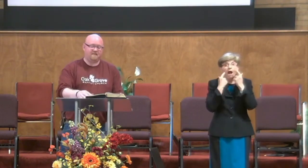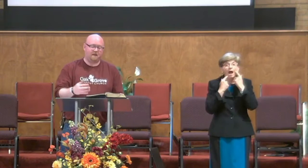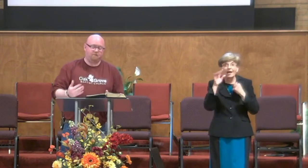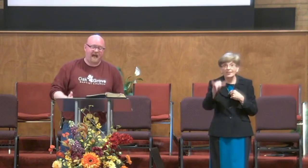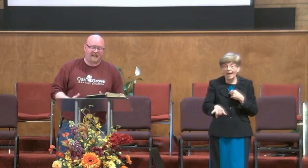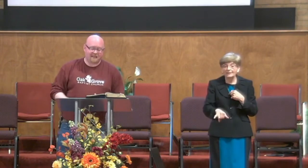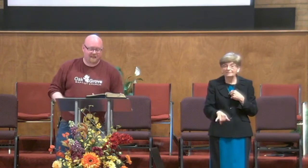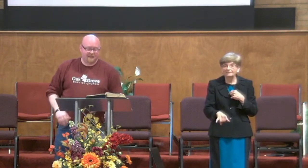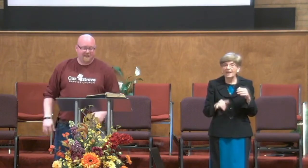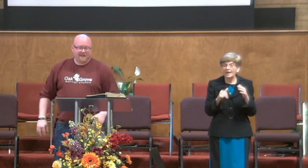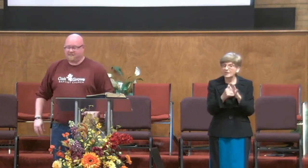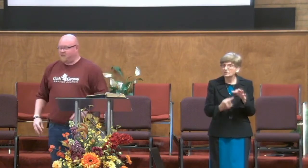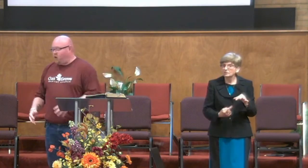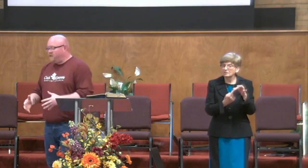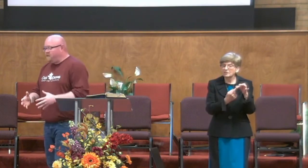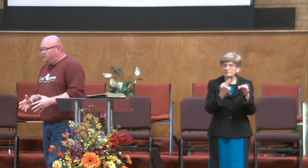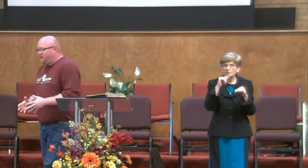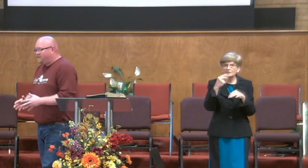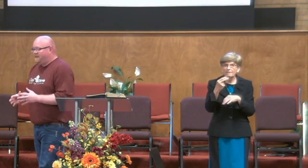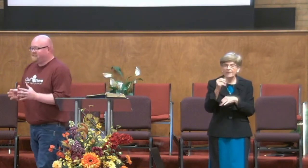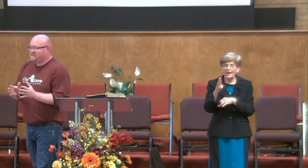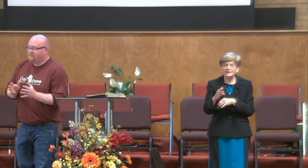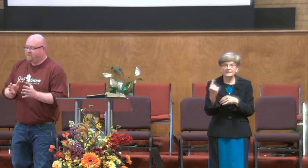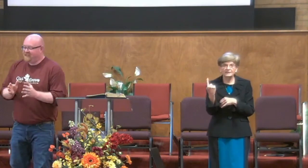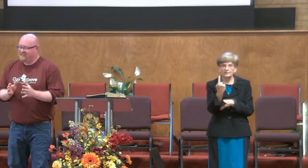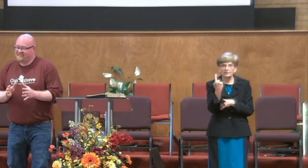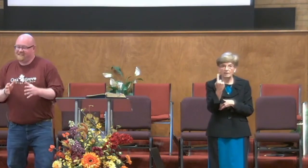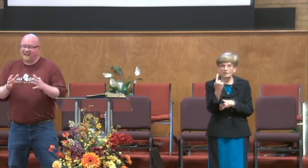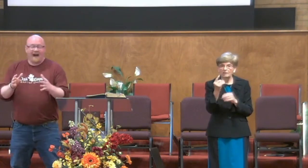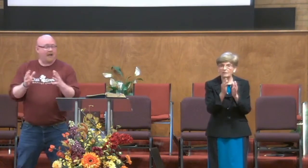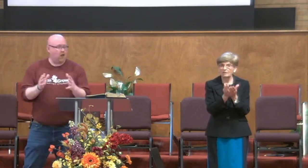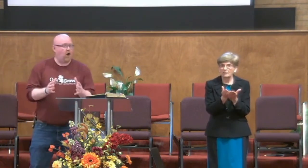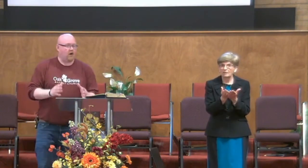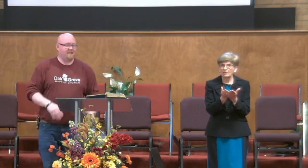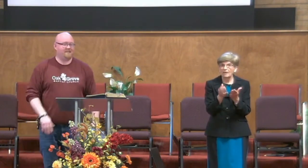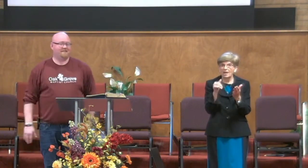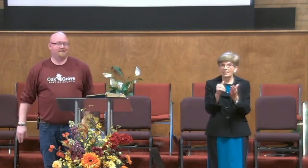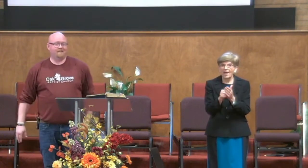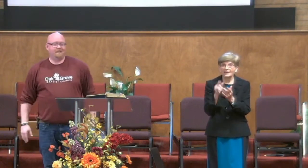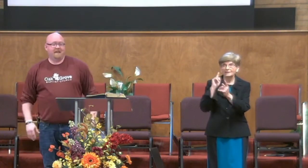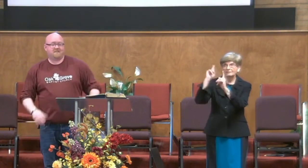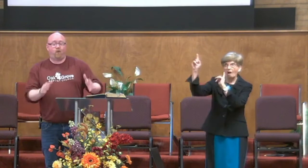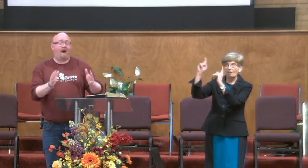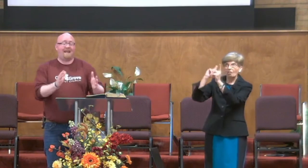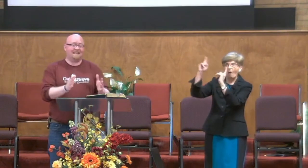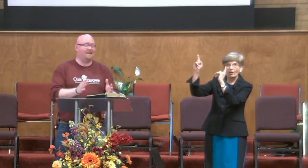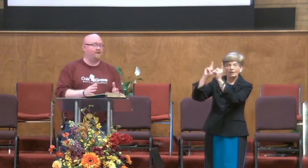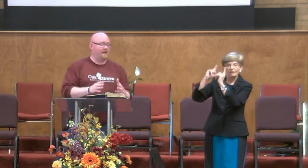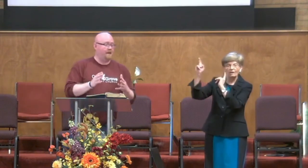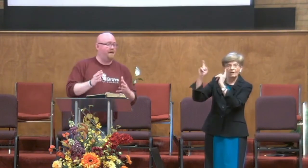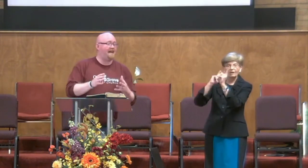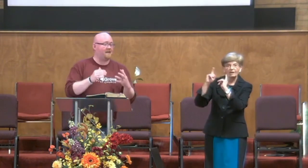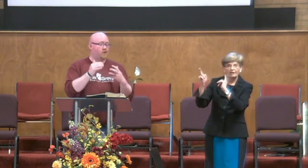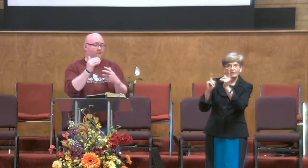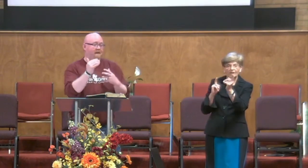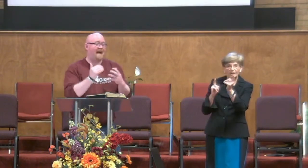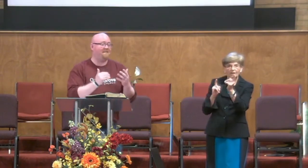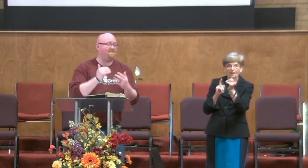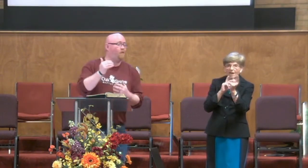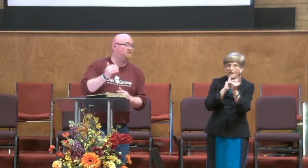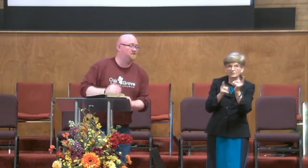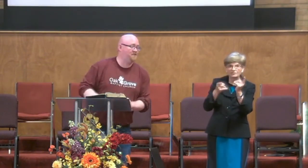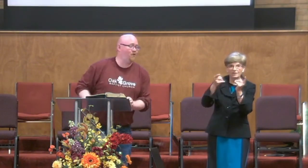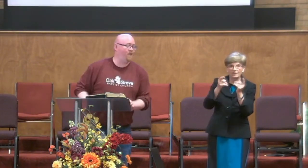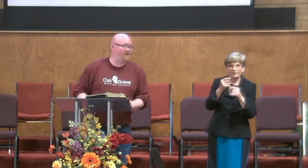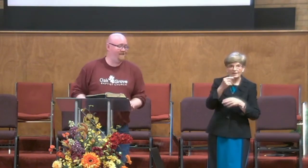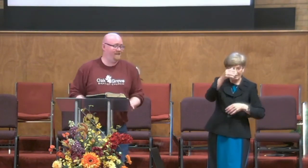unique because Habakkuk is the only book that is dialogue. It's quite literally Habakkuk going back